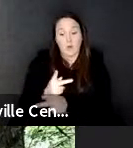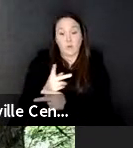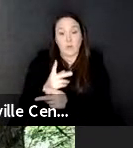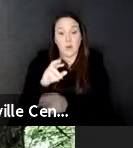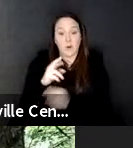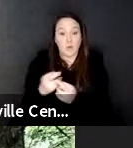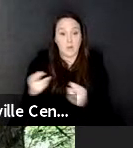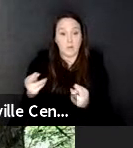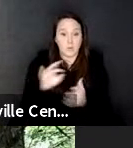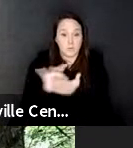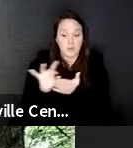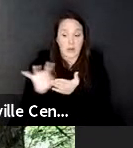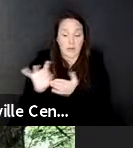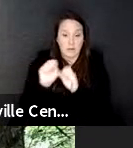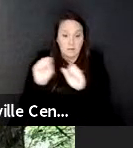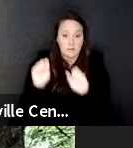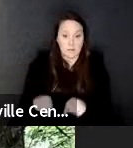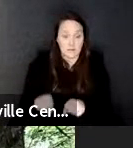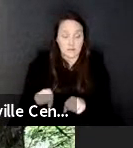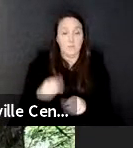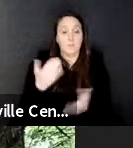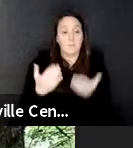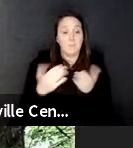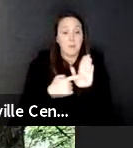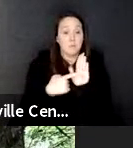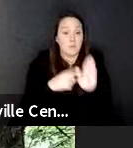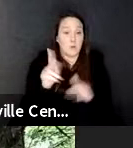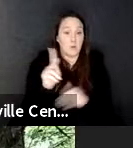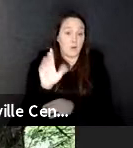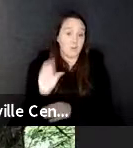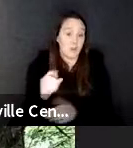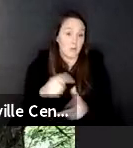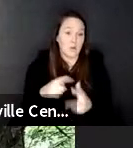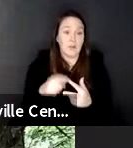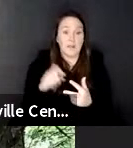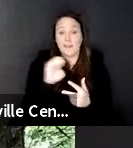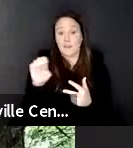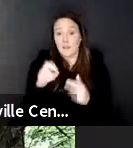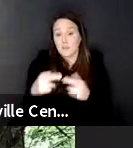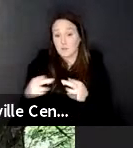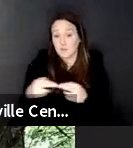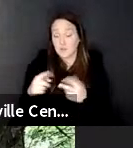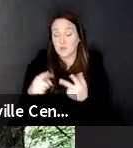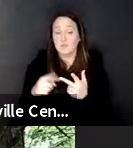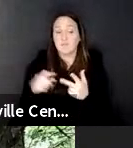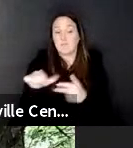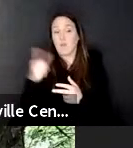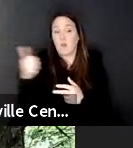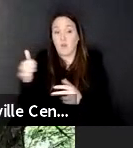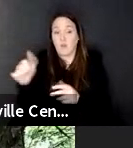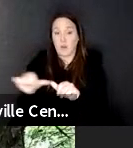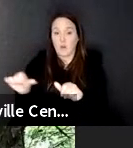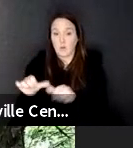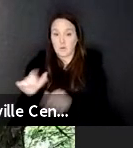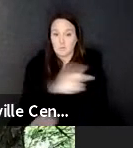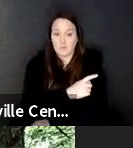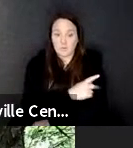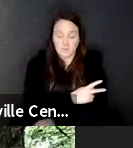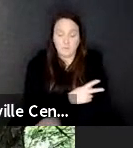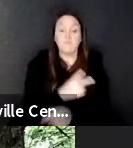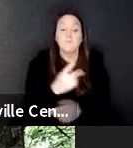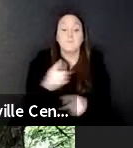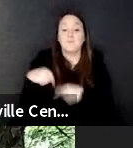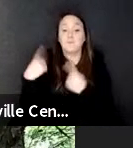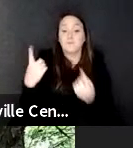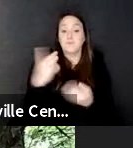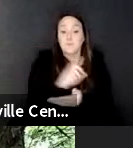or HERTS. It may reflect Knox County, the East region, or patients from other jurisdictions. During the past